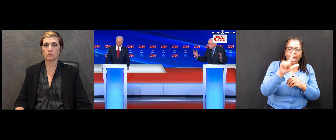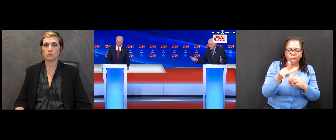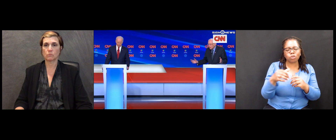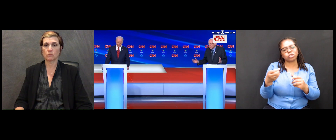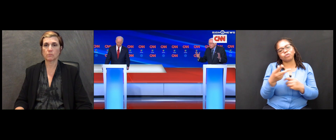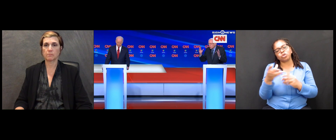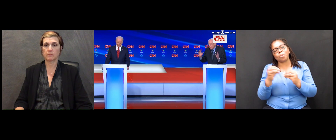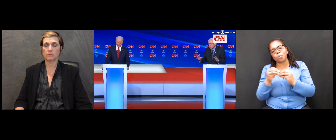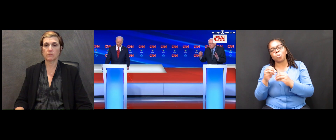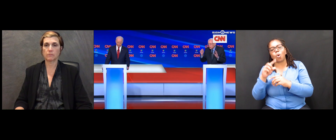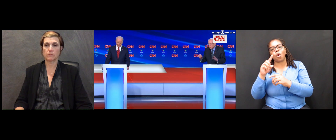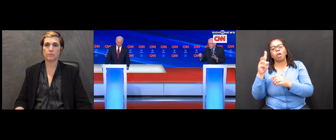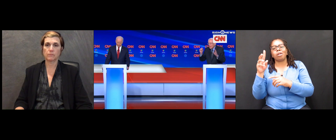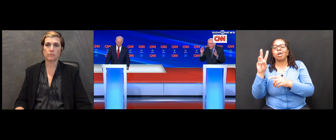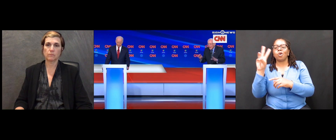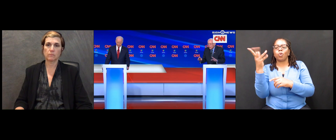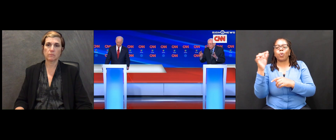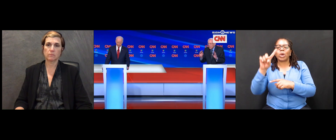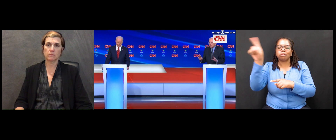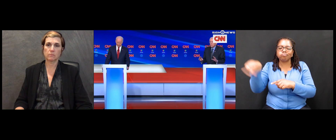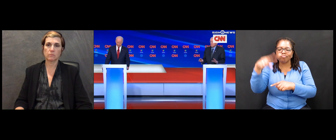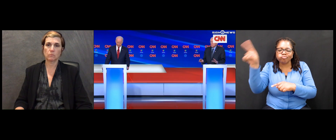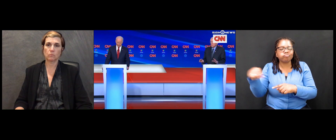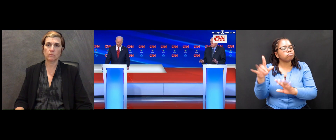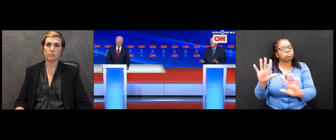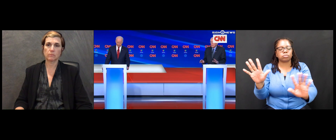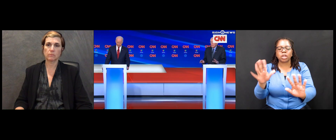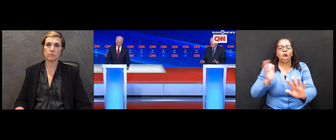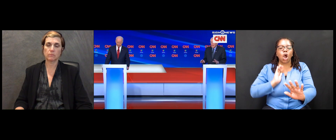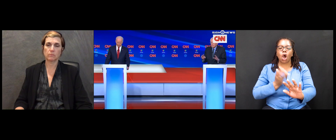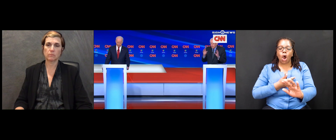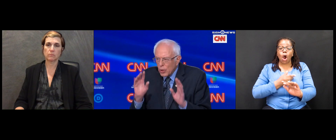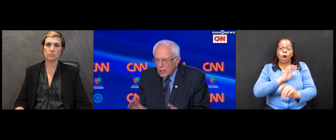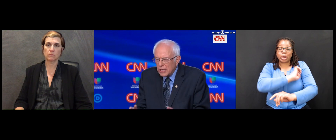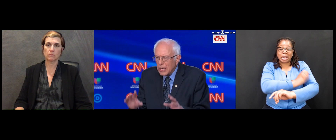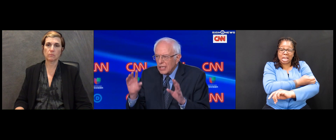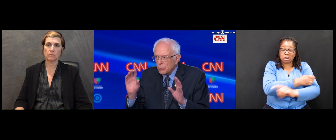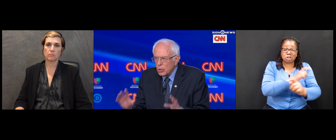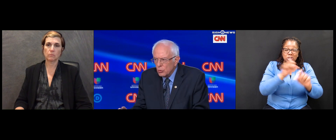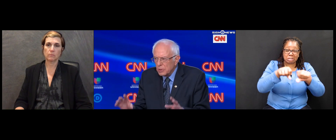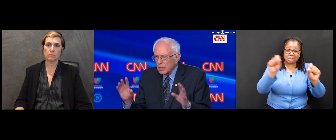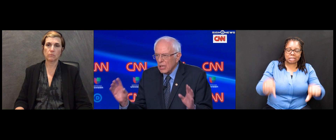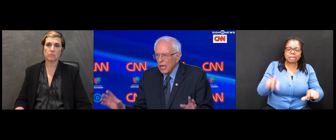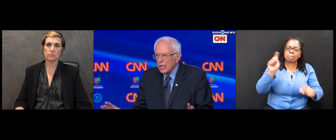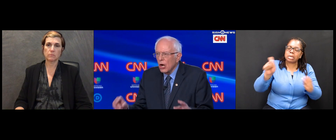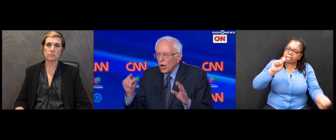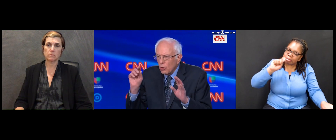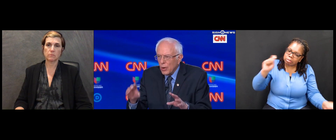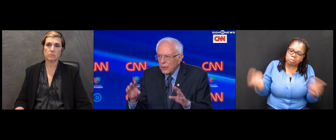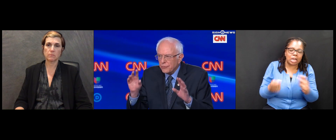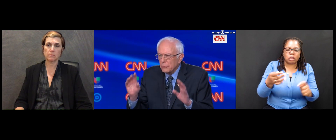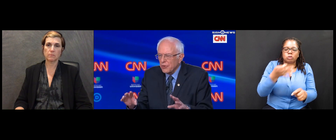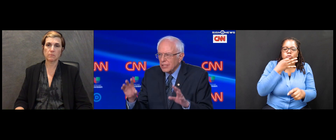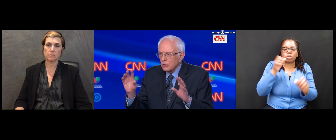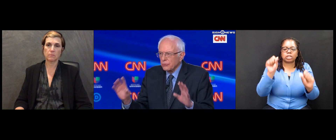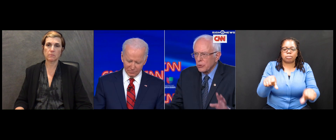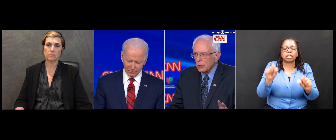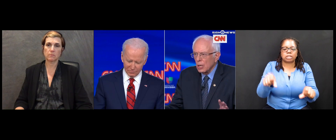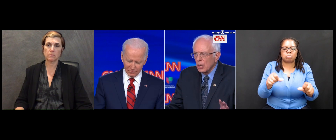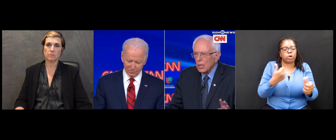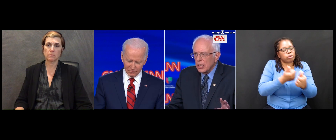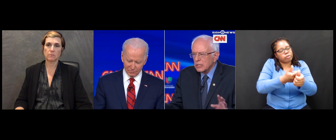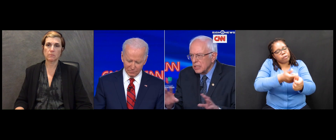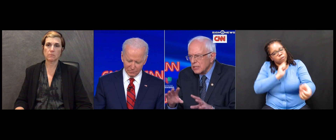is about is transforming our energy system as quickly as we humanly can away from fossil